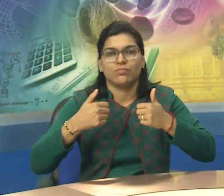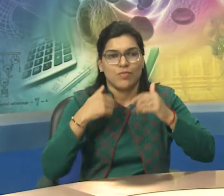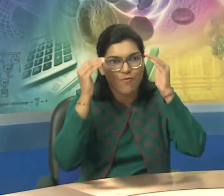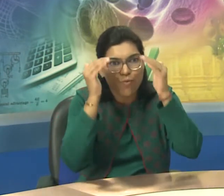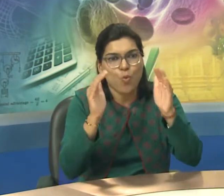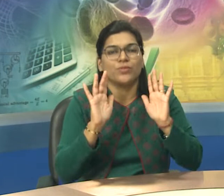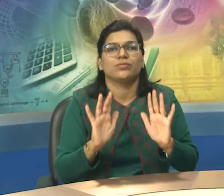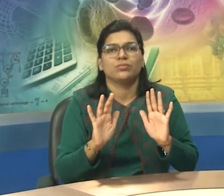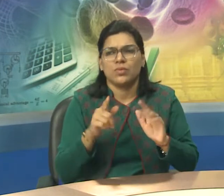customer services